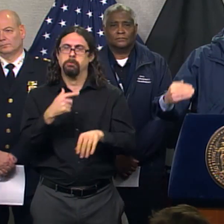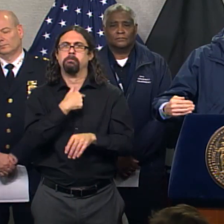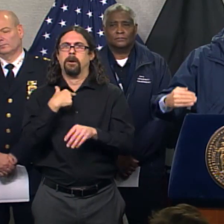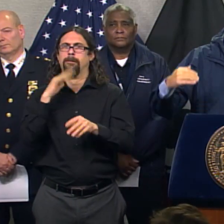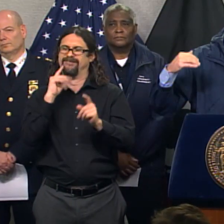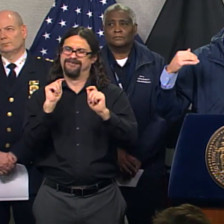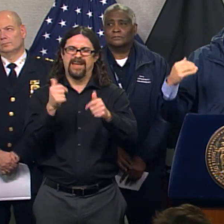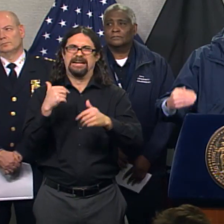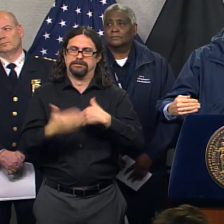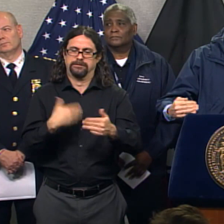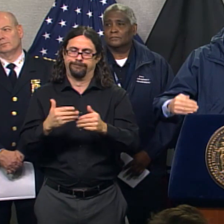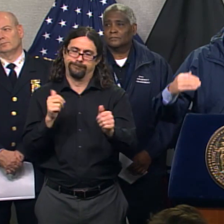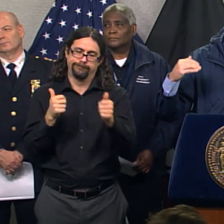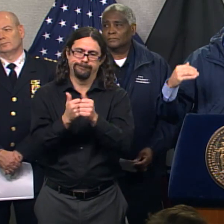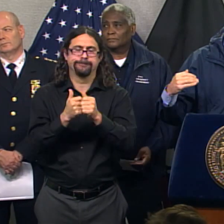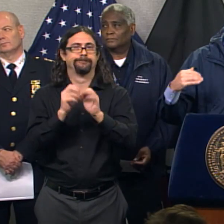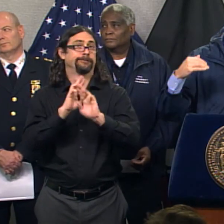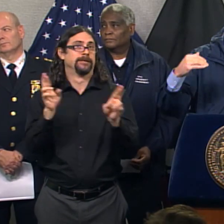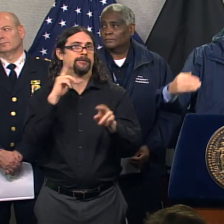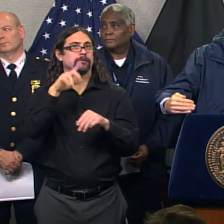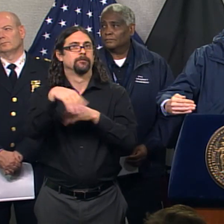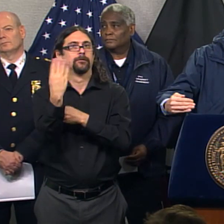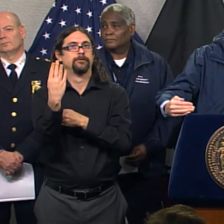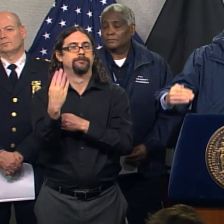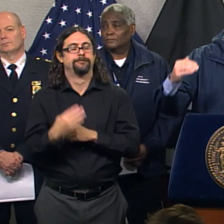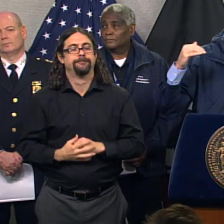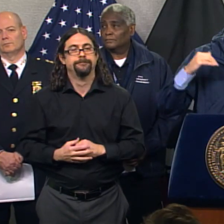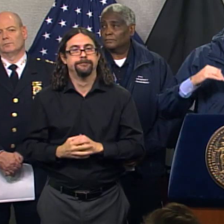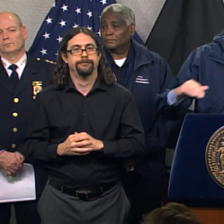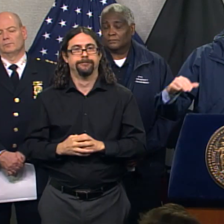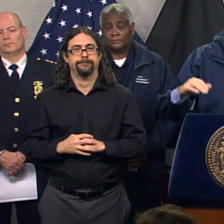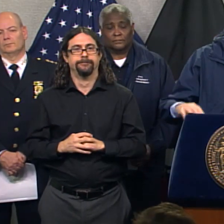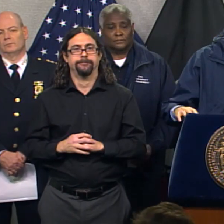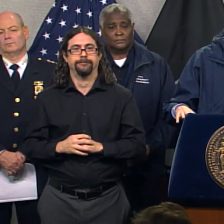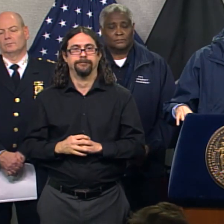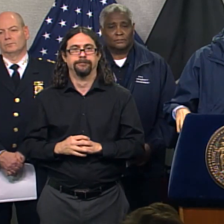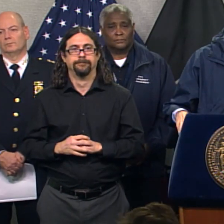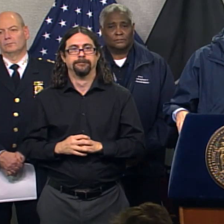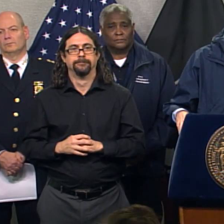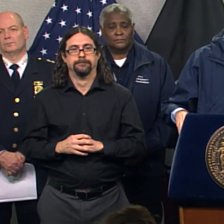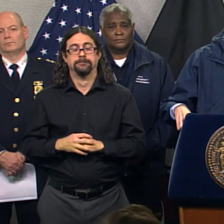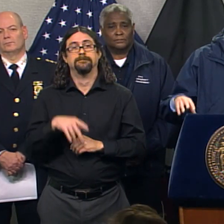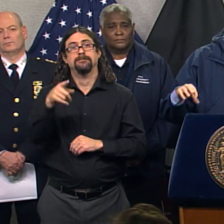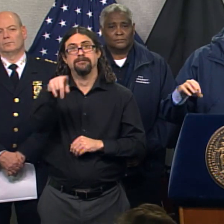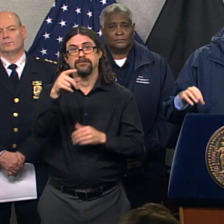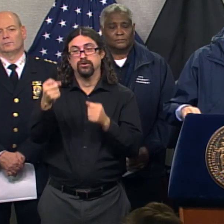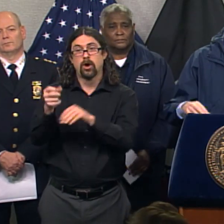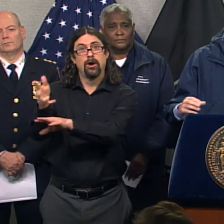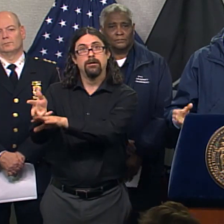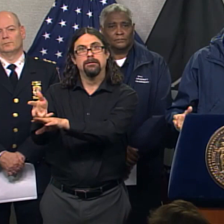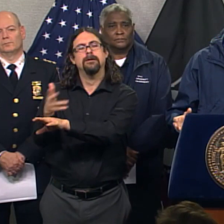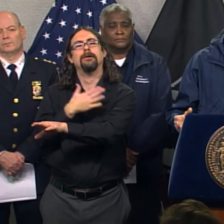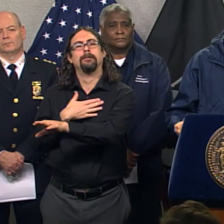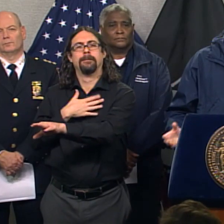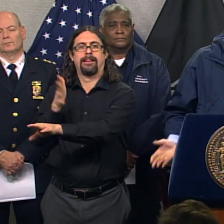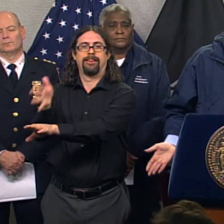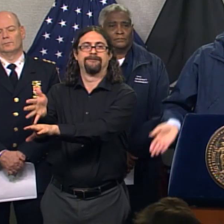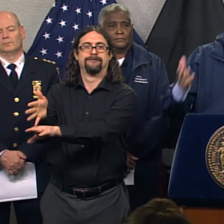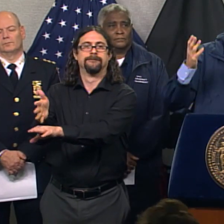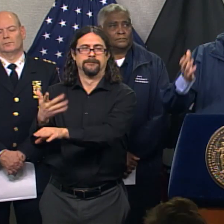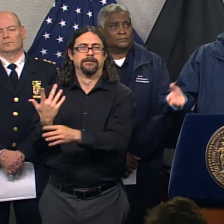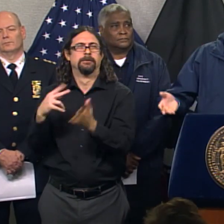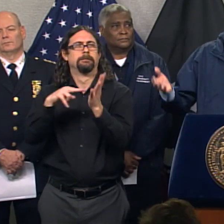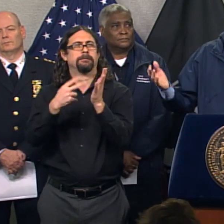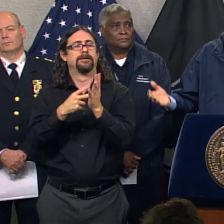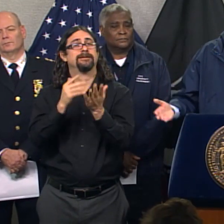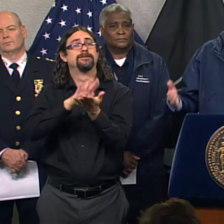people stay out of the way, keep their cars parked, stay out of the way, let sanitation do their job, I think it adds up nicely. If people see the snow end and everyone starts to